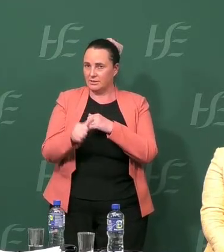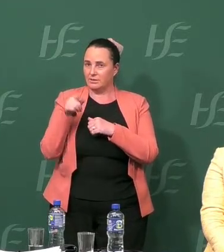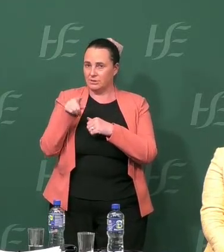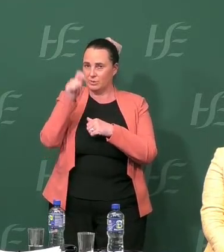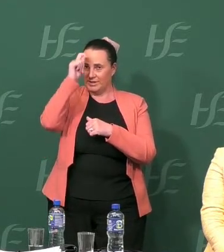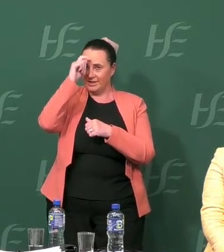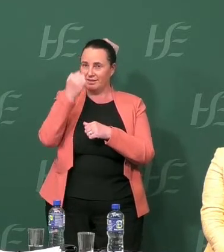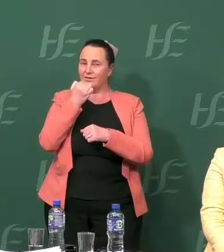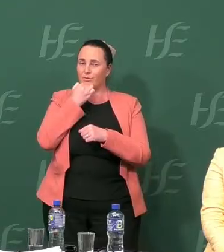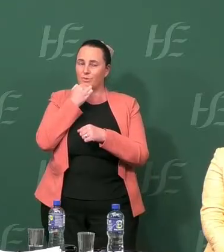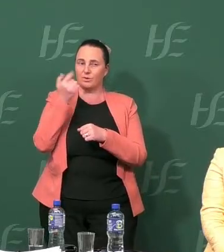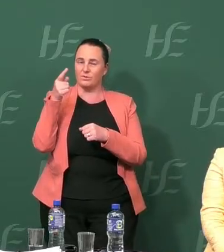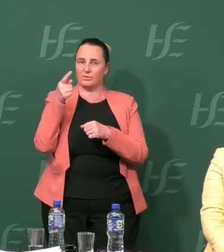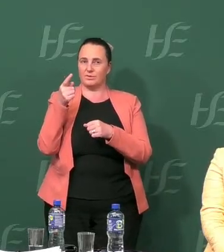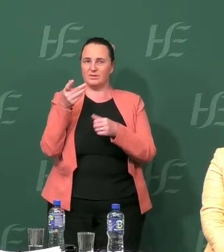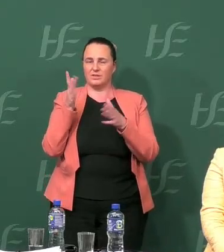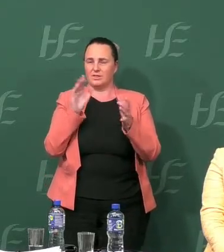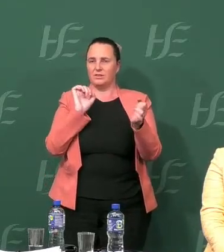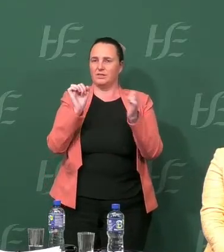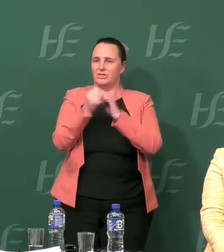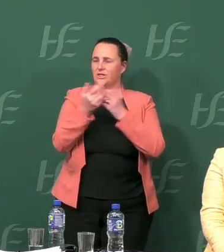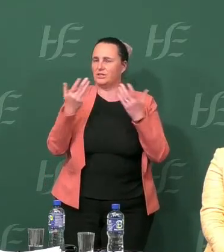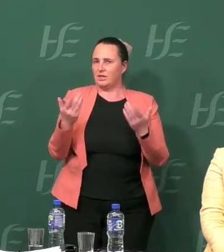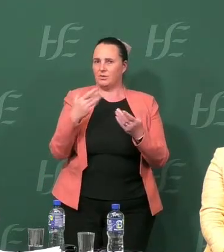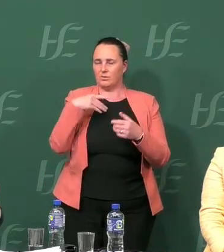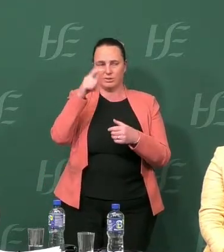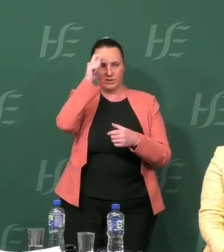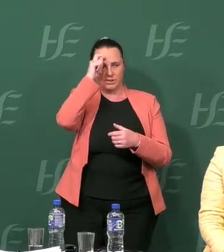out the window now? What are we expecting at the peak now?